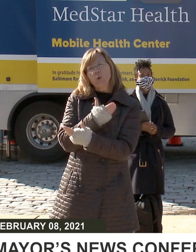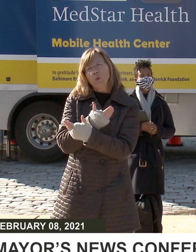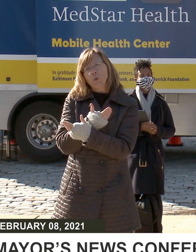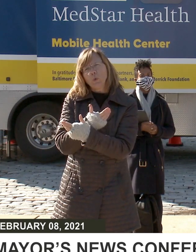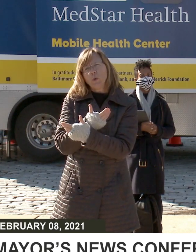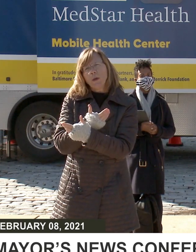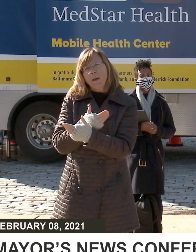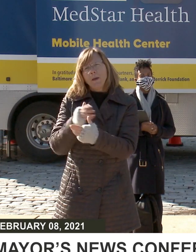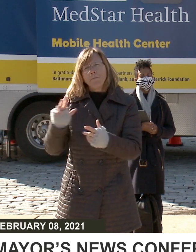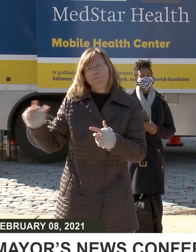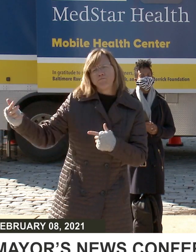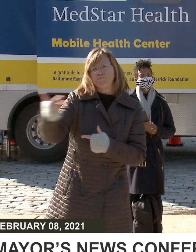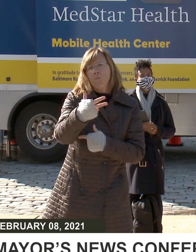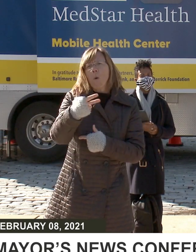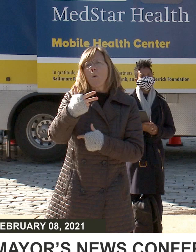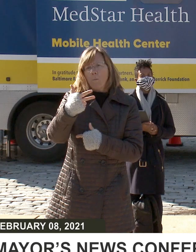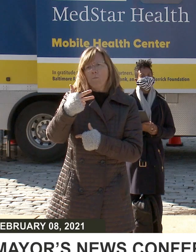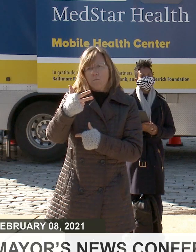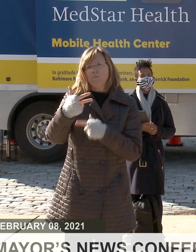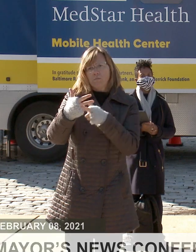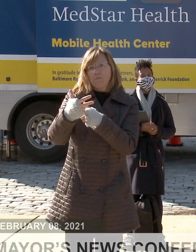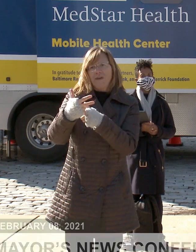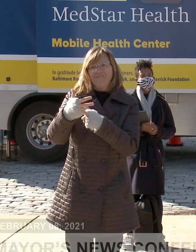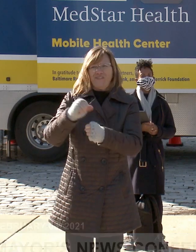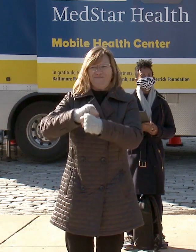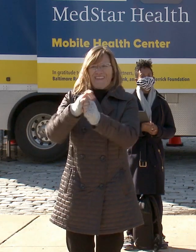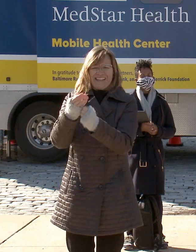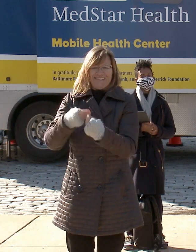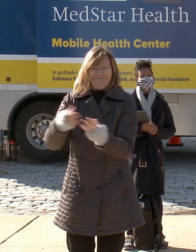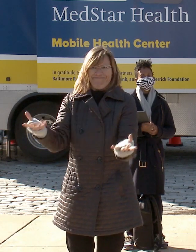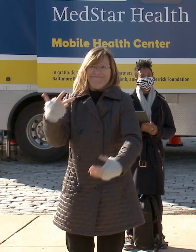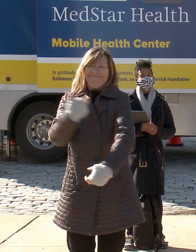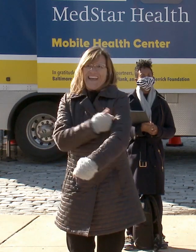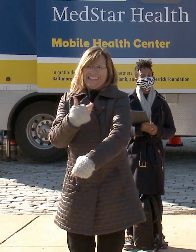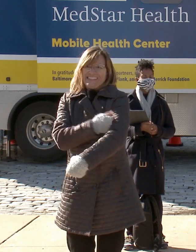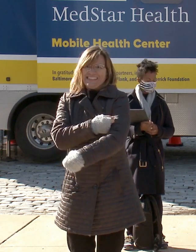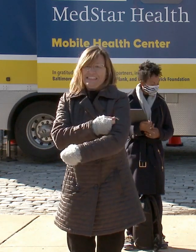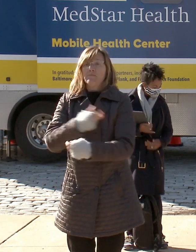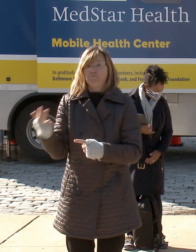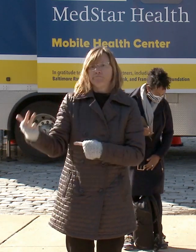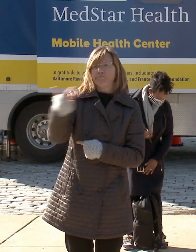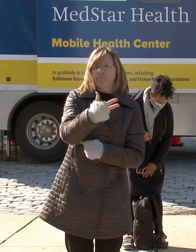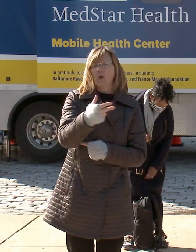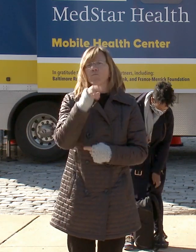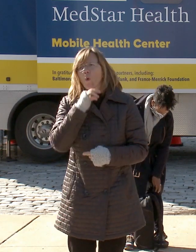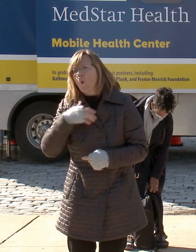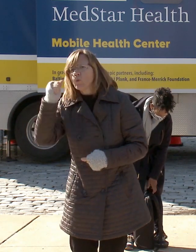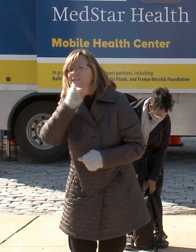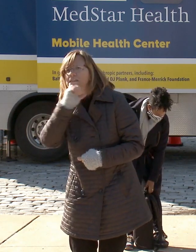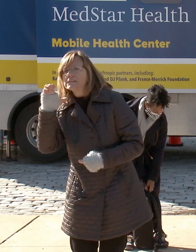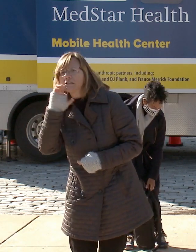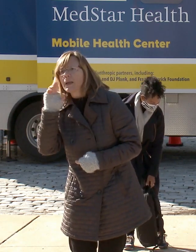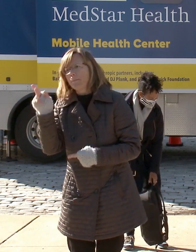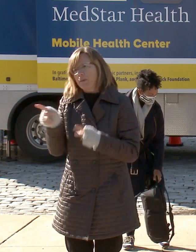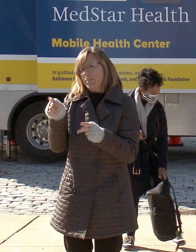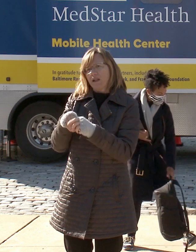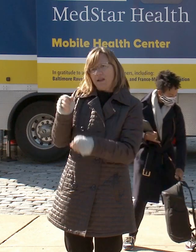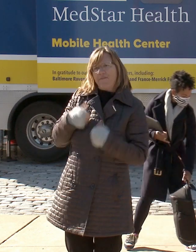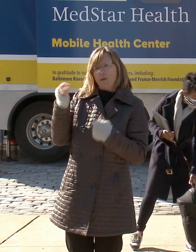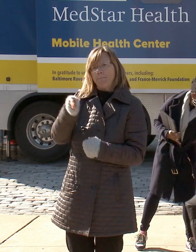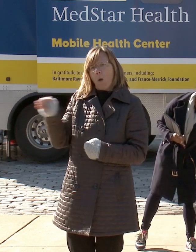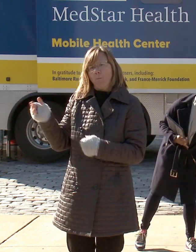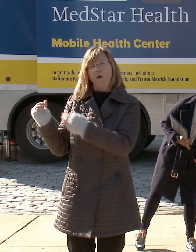strategy targeting older adults here in Baltimore. We know it is critical that equity remains at the forefront of